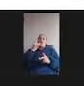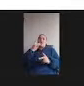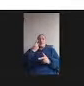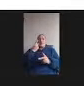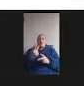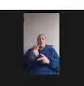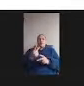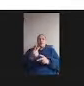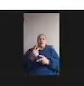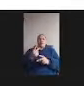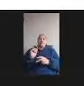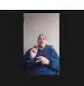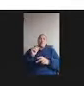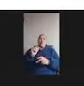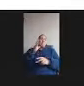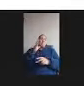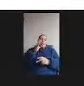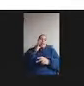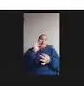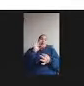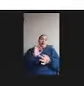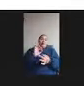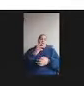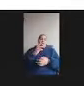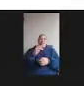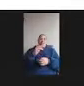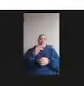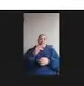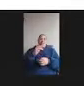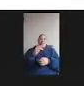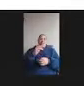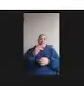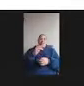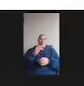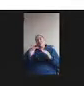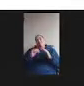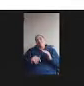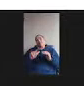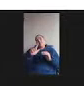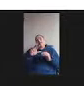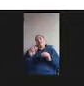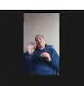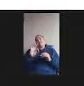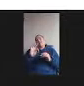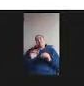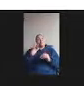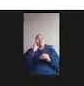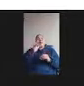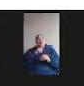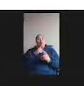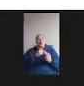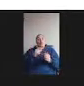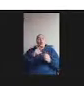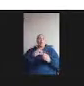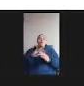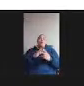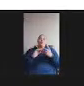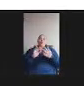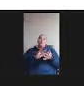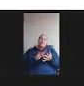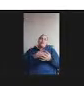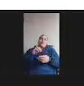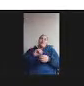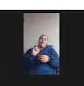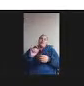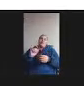the main one specifically, if you look at people management, there's less than 80% spent on them. That's mainly due to vacant posts within that sub-program that